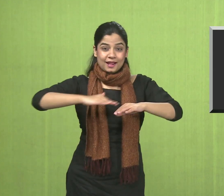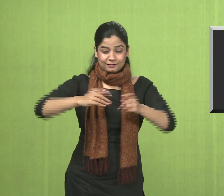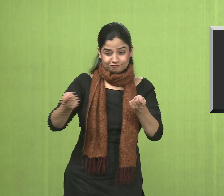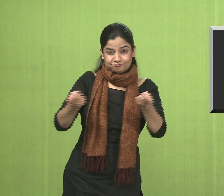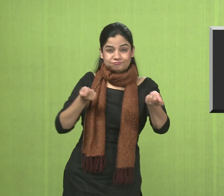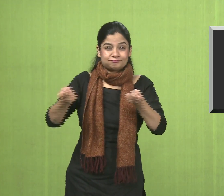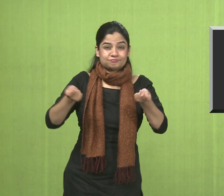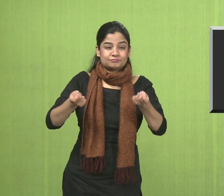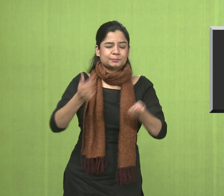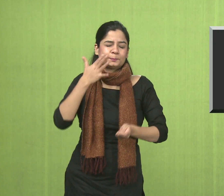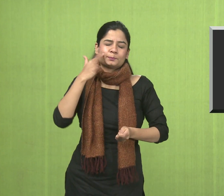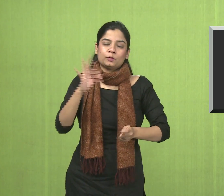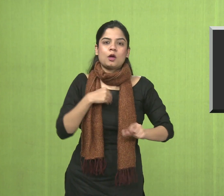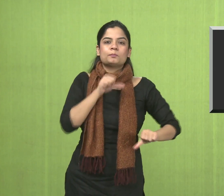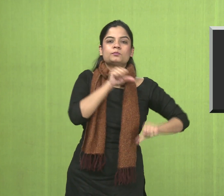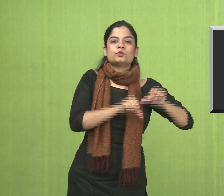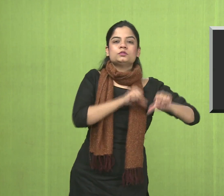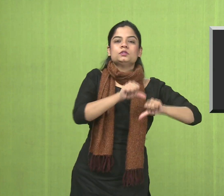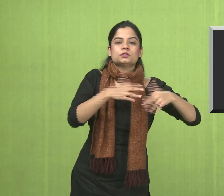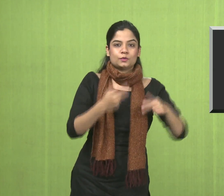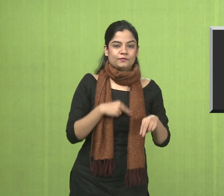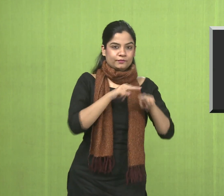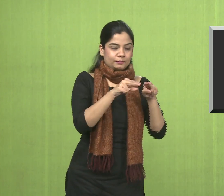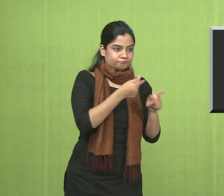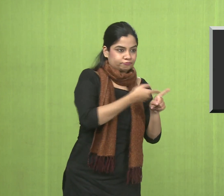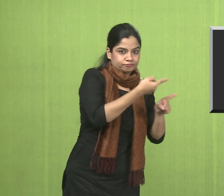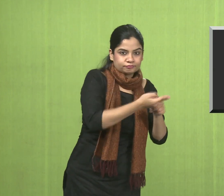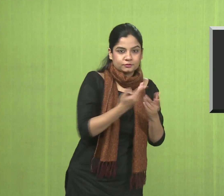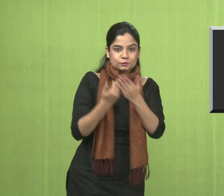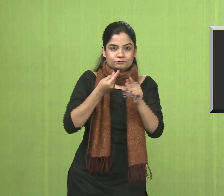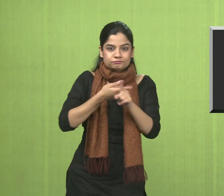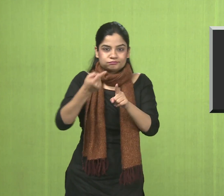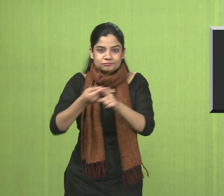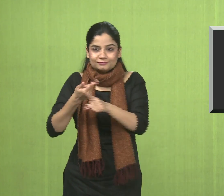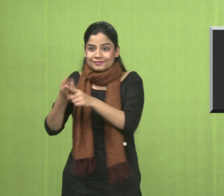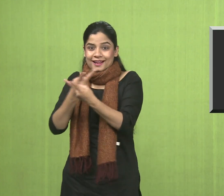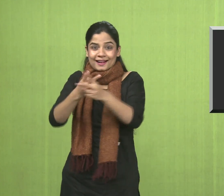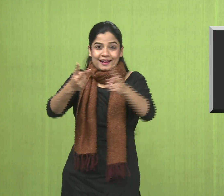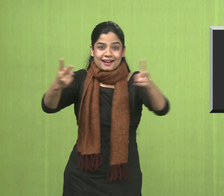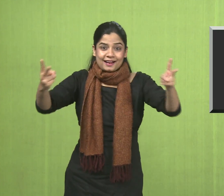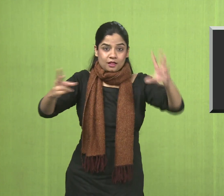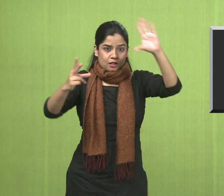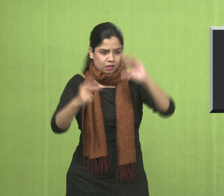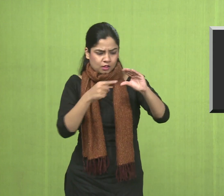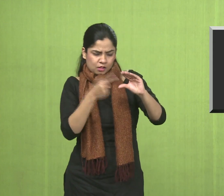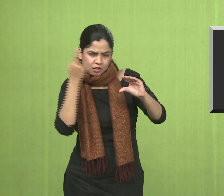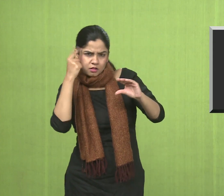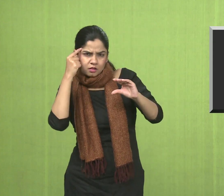Process of income management. It's very important that we follow this process. You've already